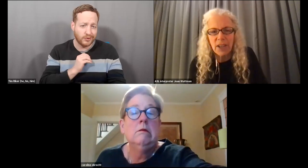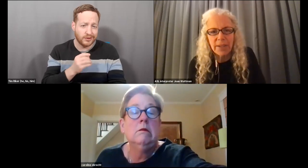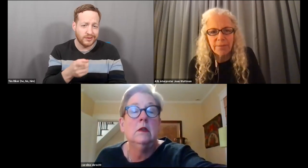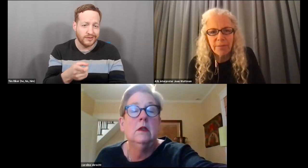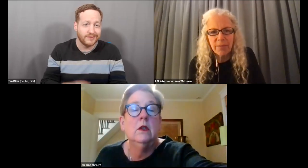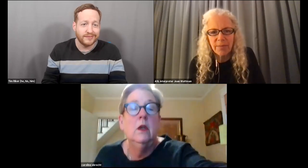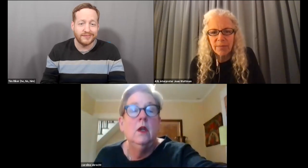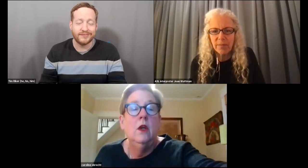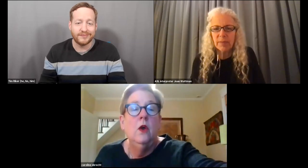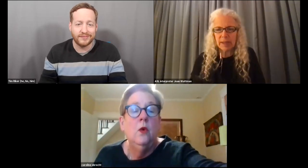Caroline.